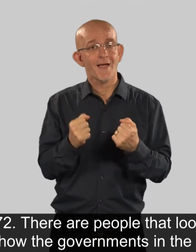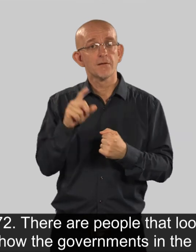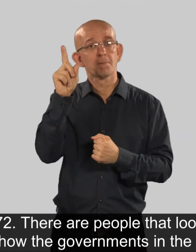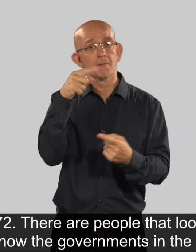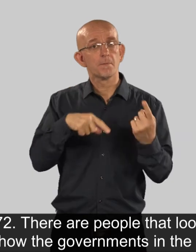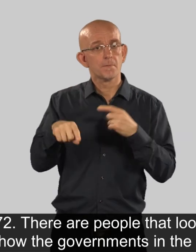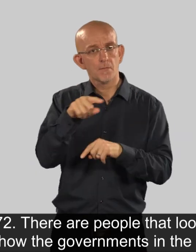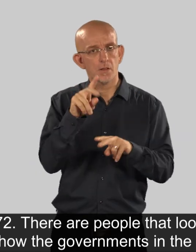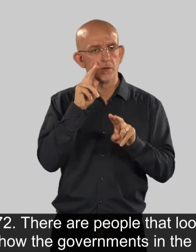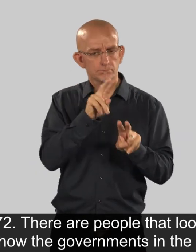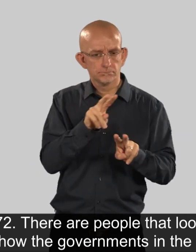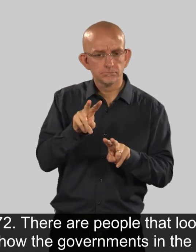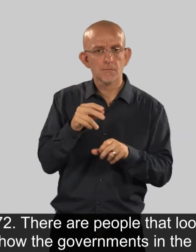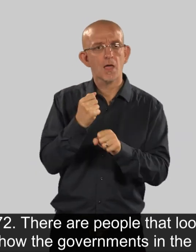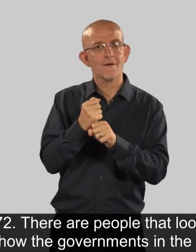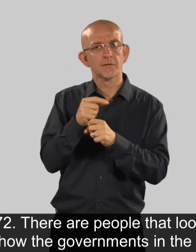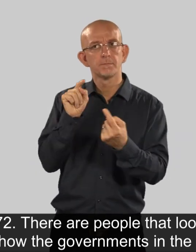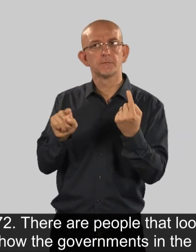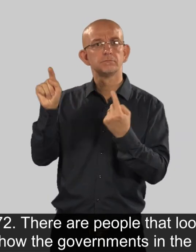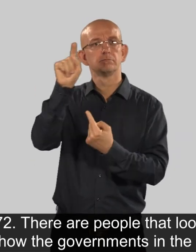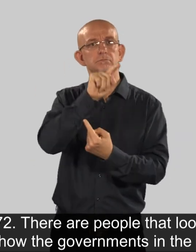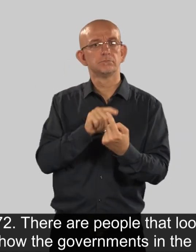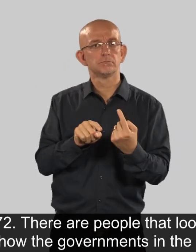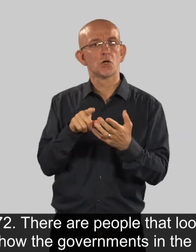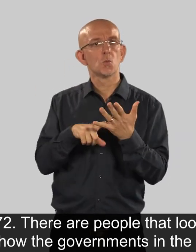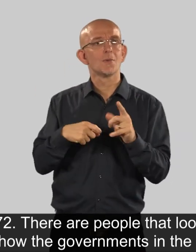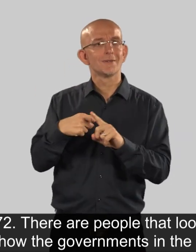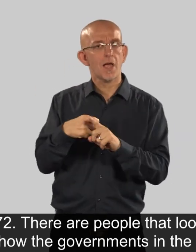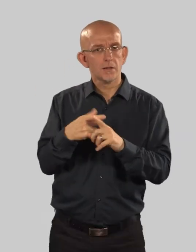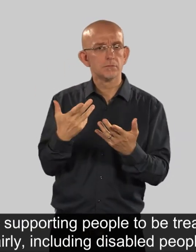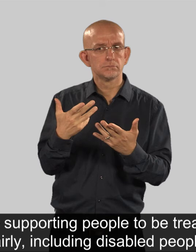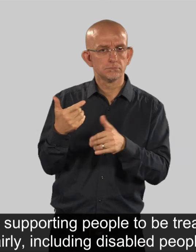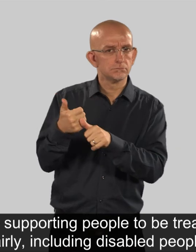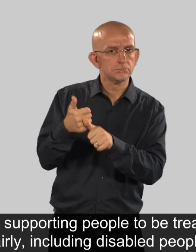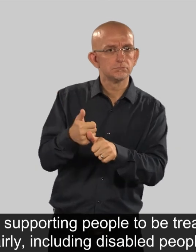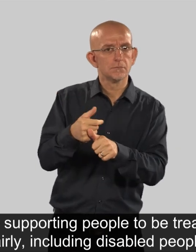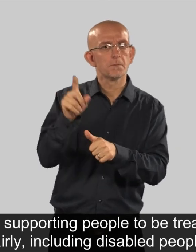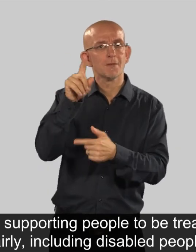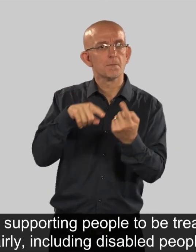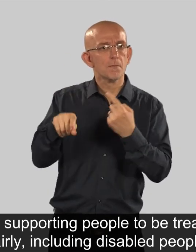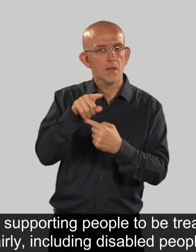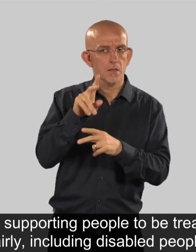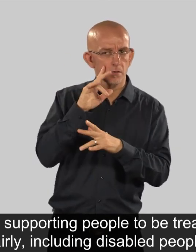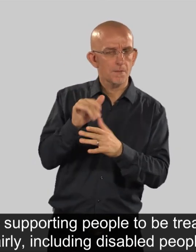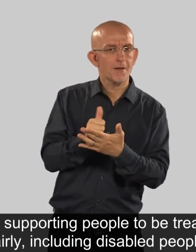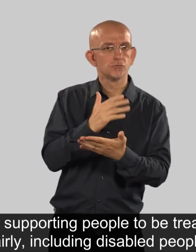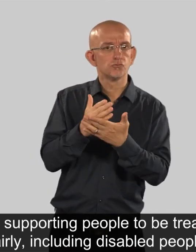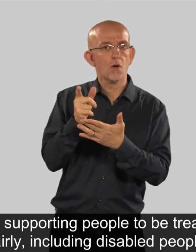There are people that look at how the governments in the UK are supporting people to be treated fairly,